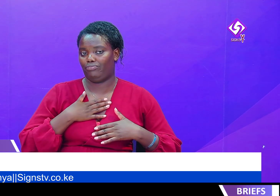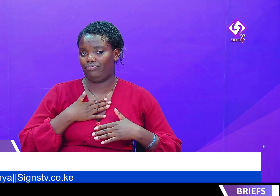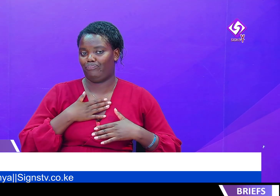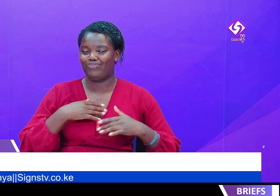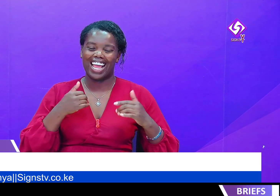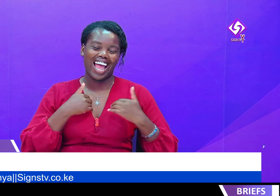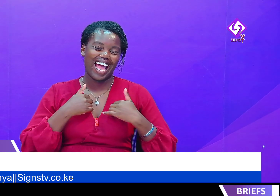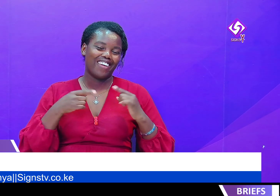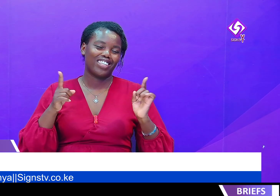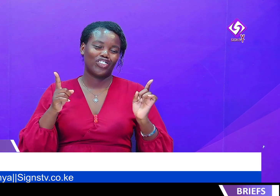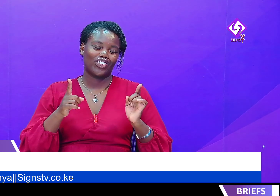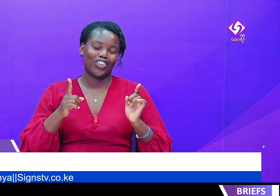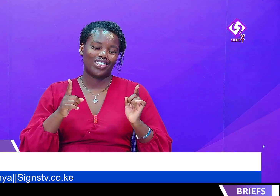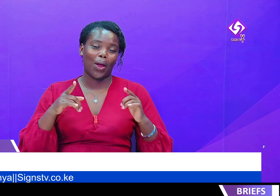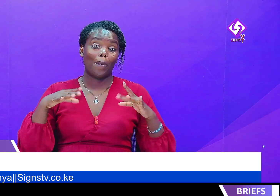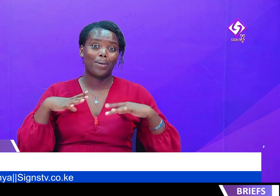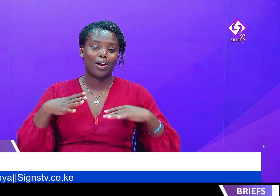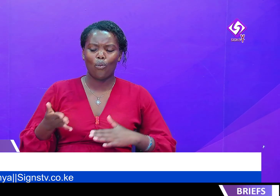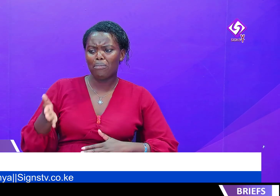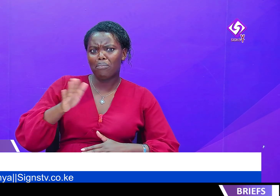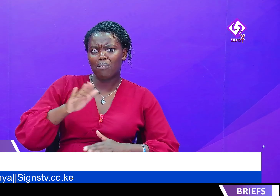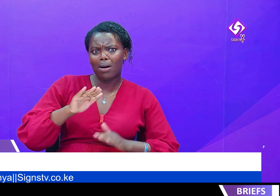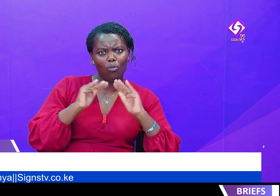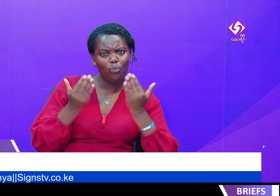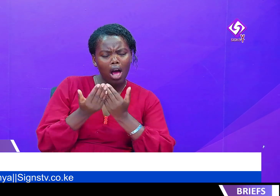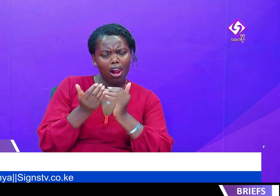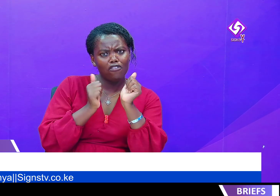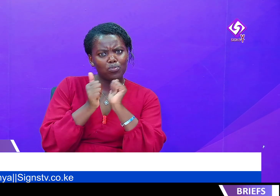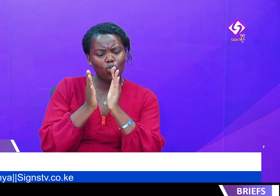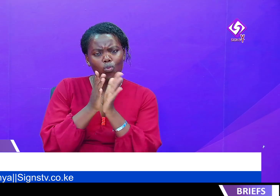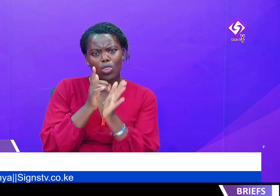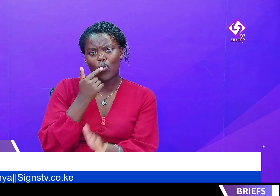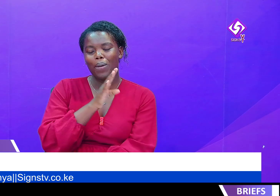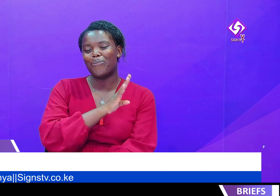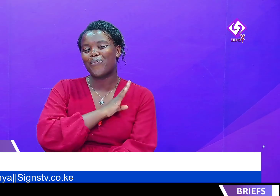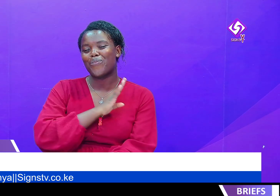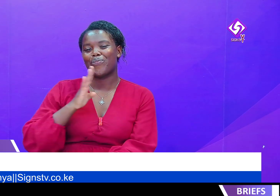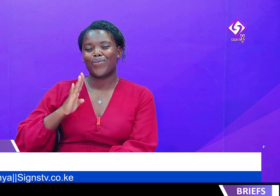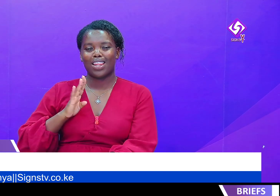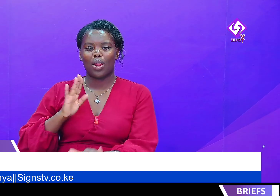this crisis. Let us have a short commercial break, and then we'll be back with the world of sports with Ben